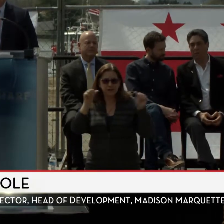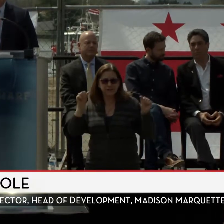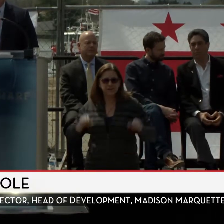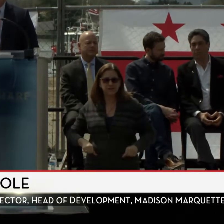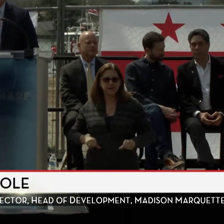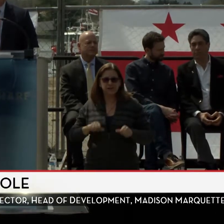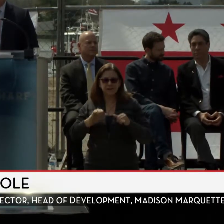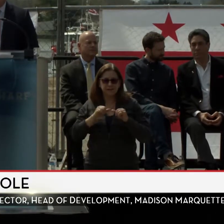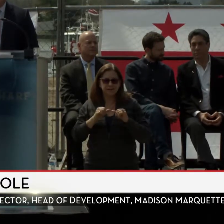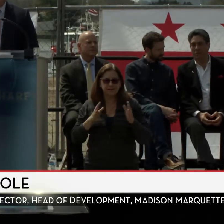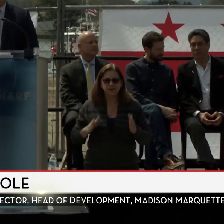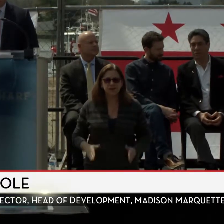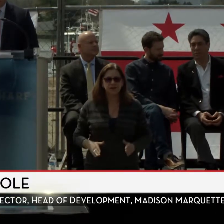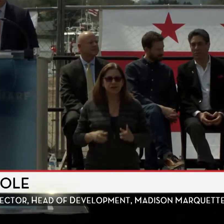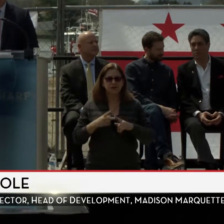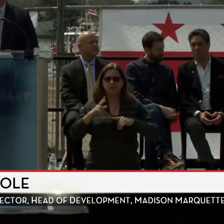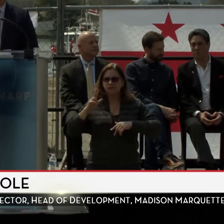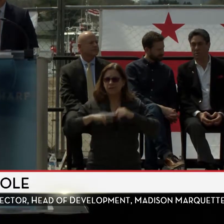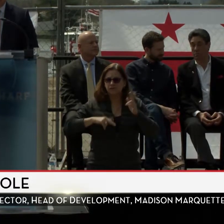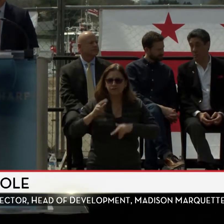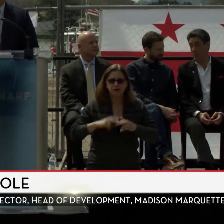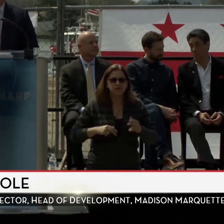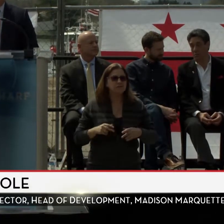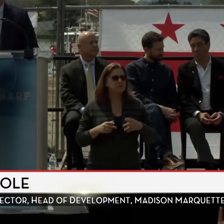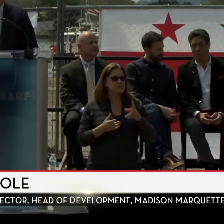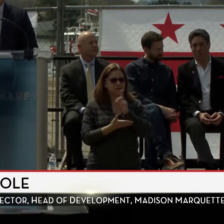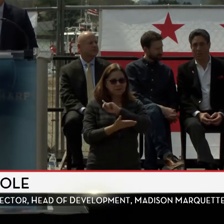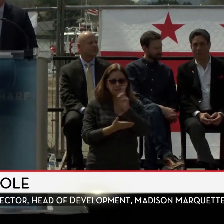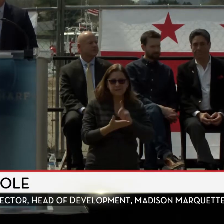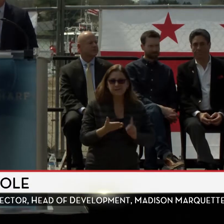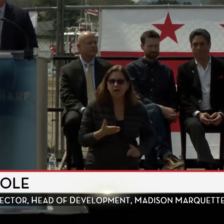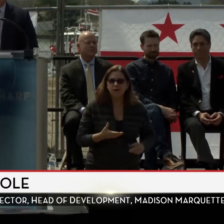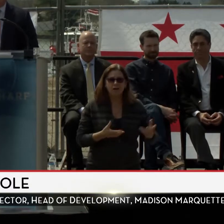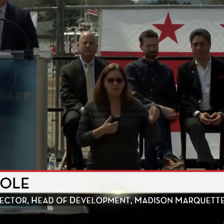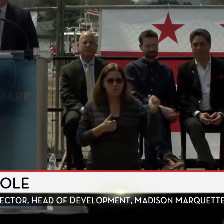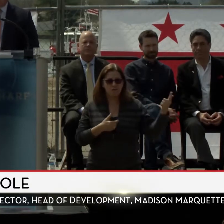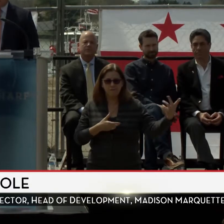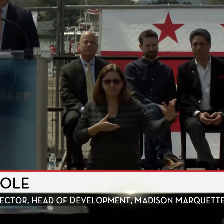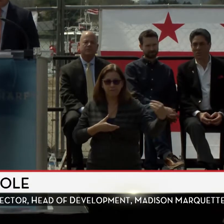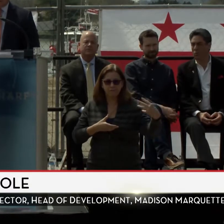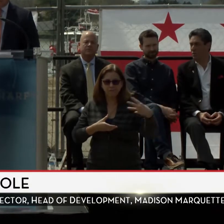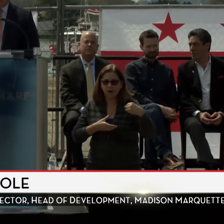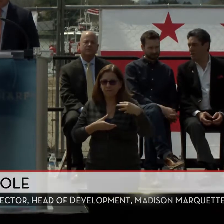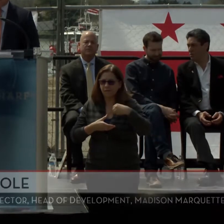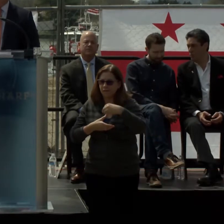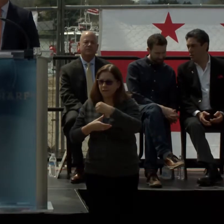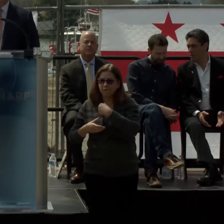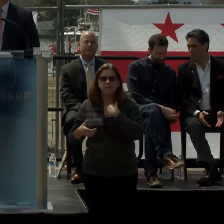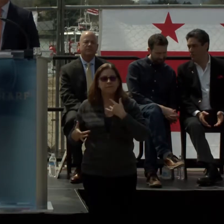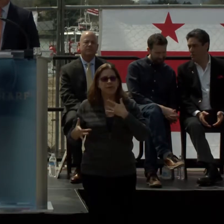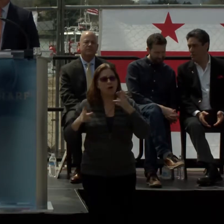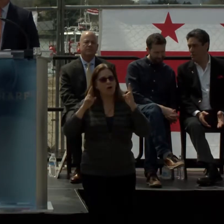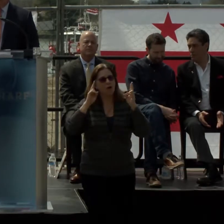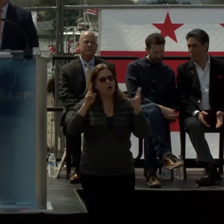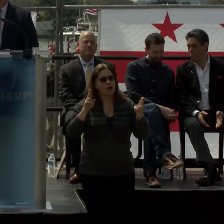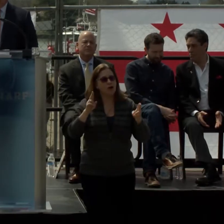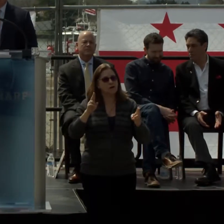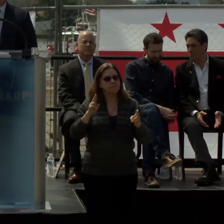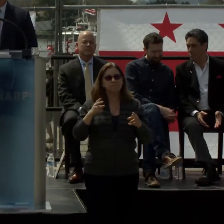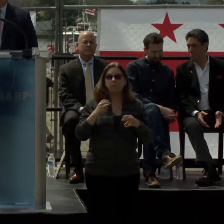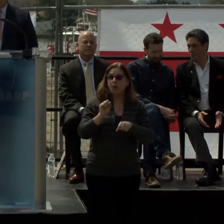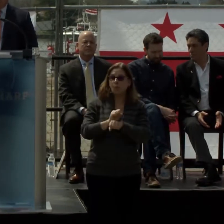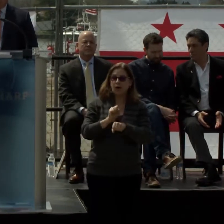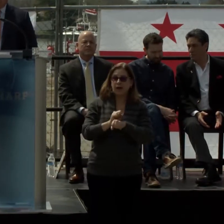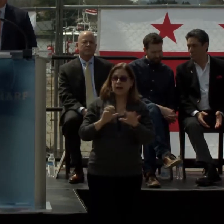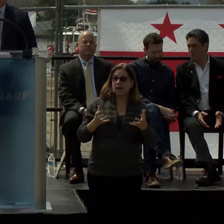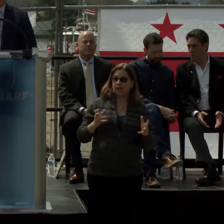professionals. We've also always honored our past. The Wharf was once a vital port and working-class neighborhood, and throughout the Wharf community,